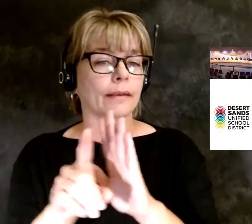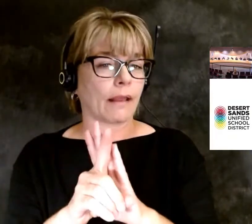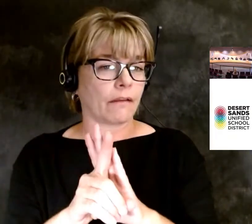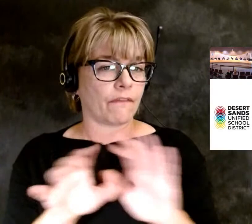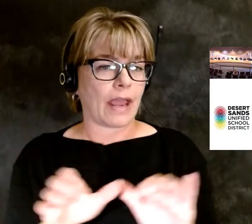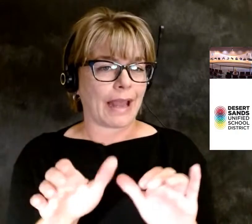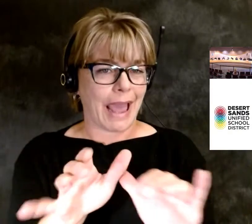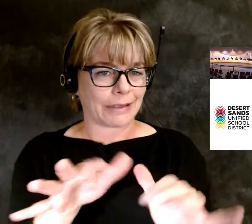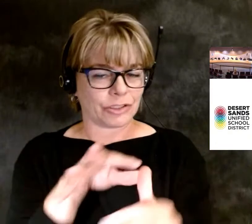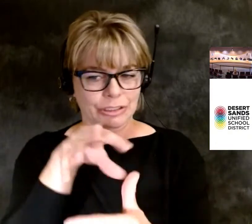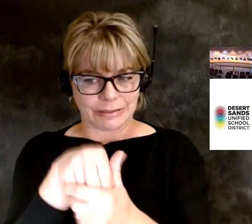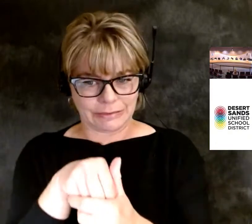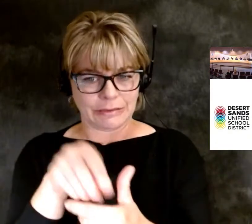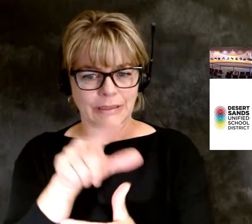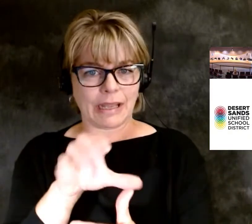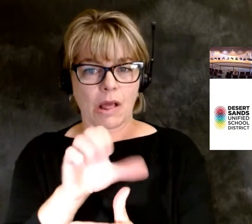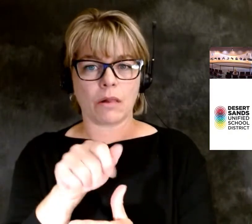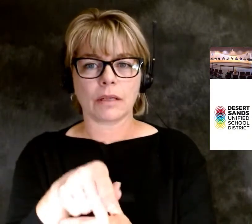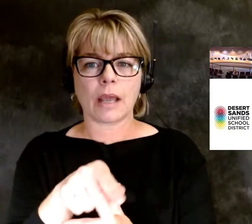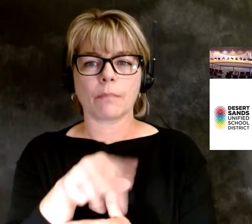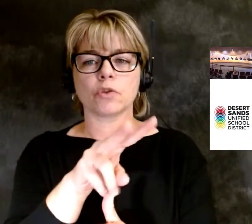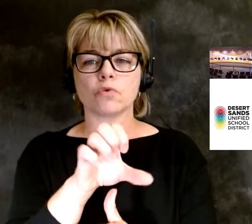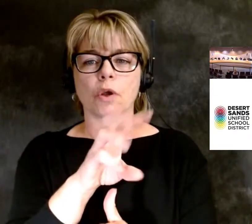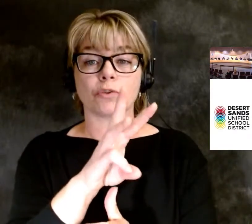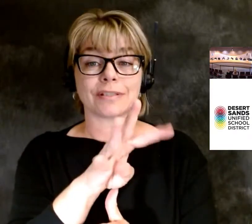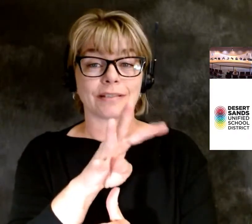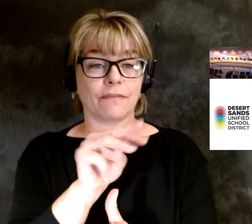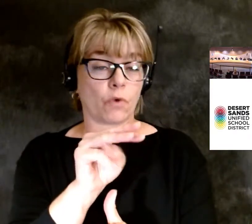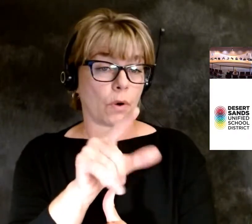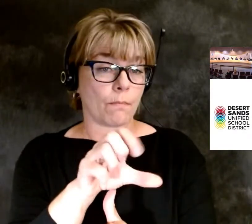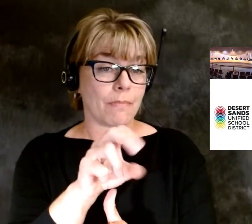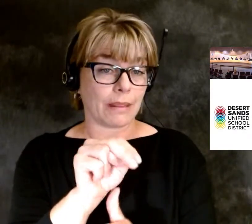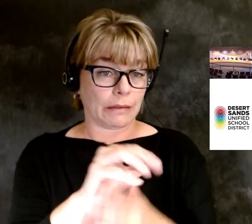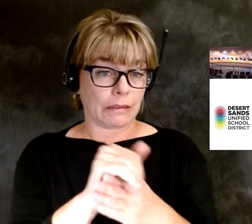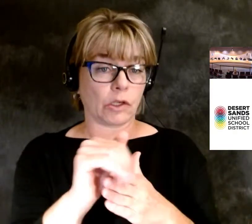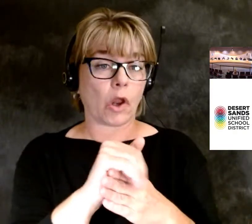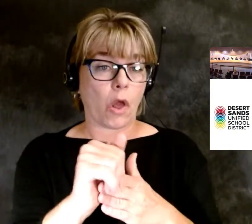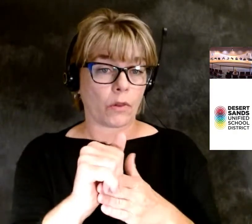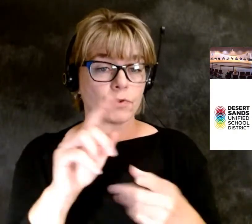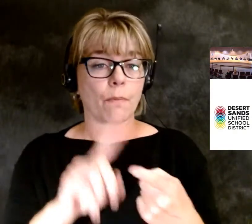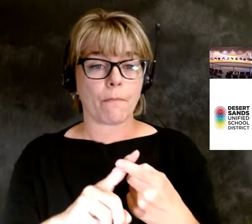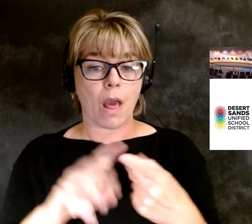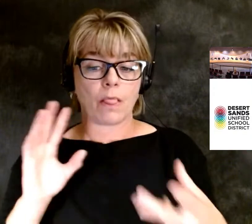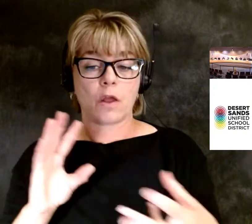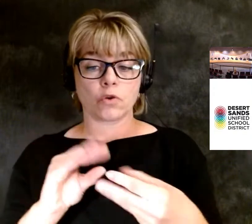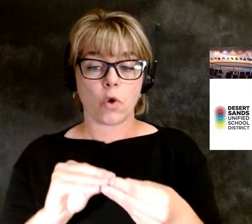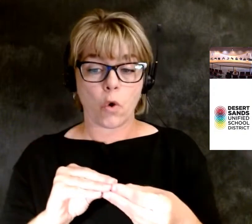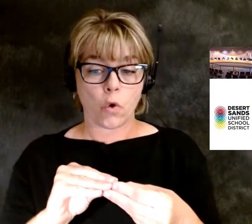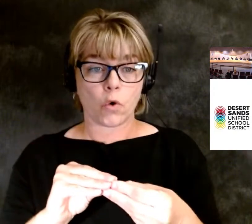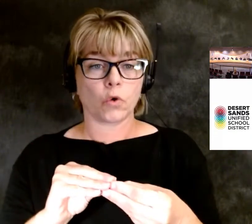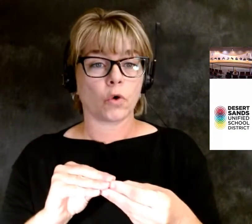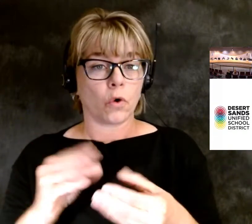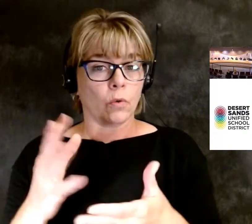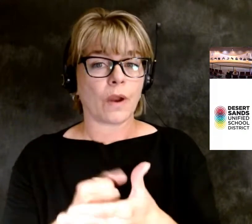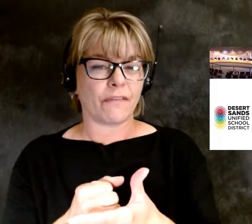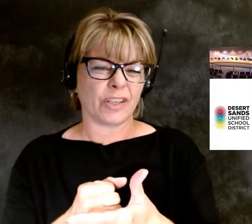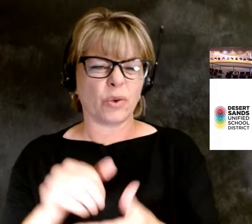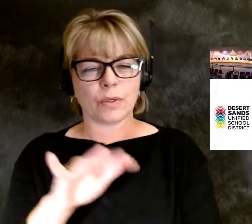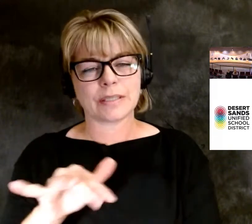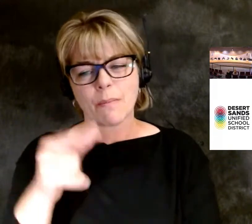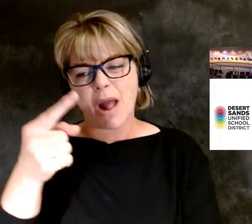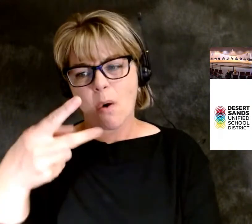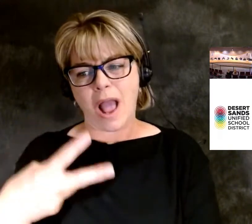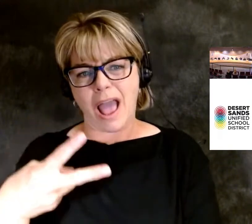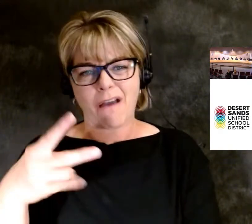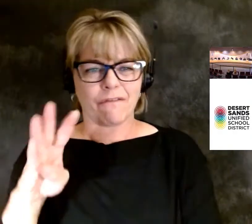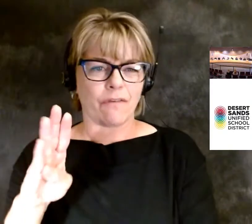of $264 million. But overall, the total revenue budget for our general fund is about $500 million. And